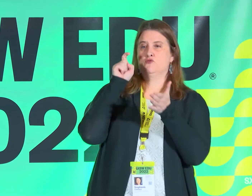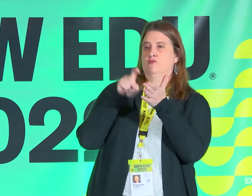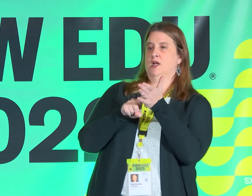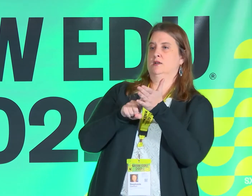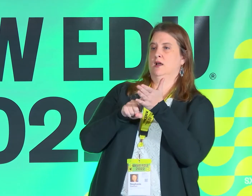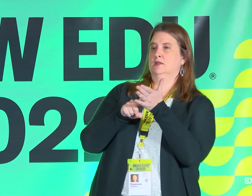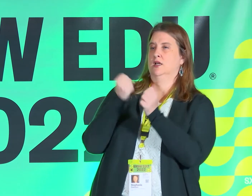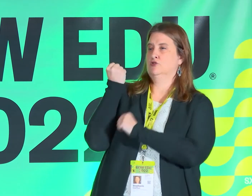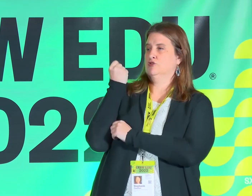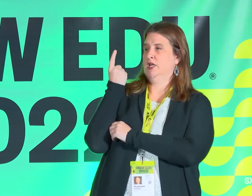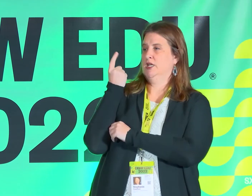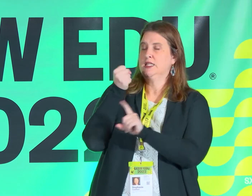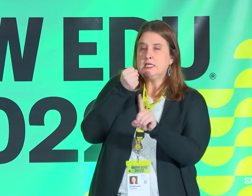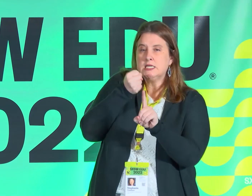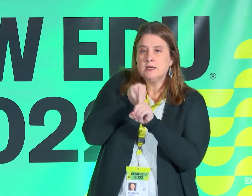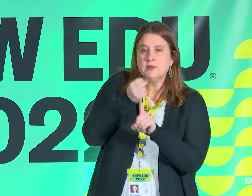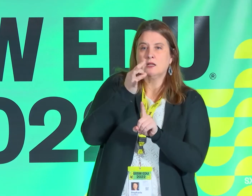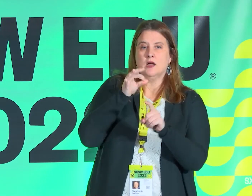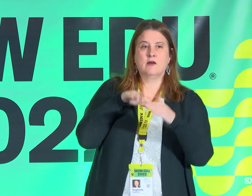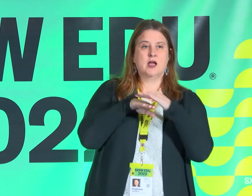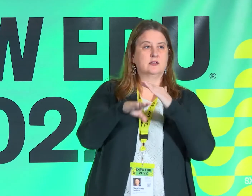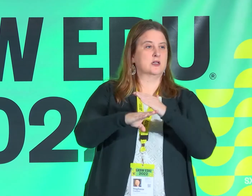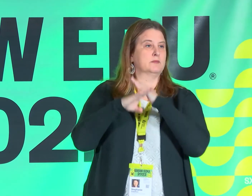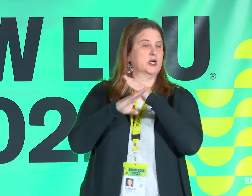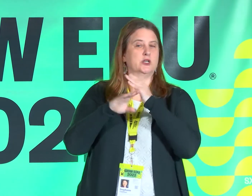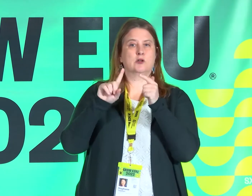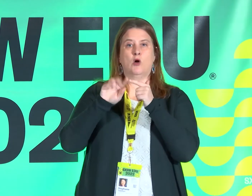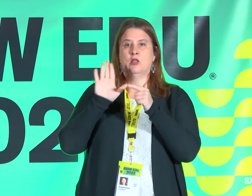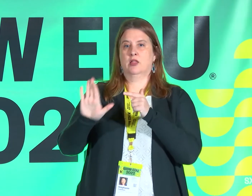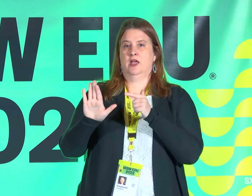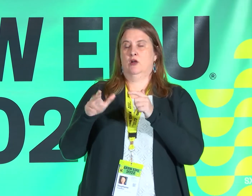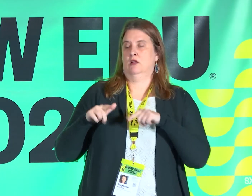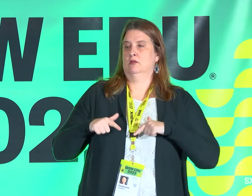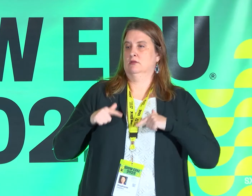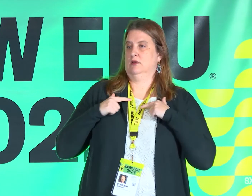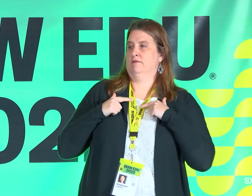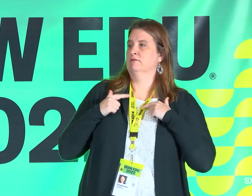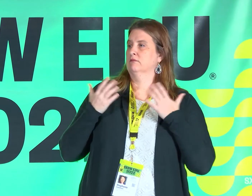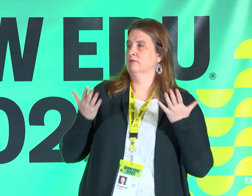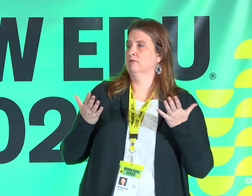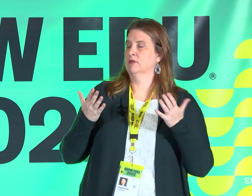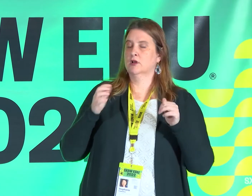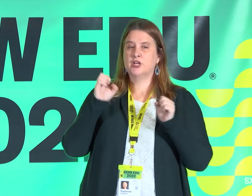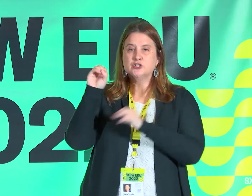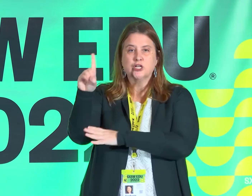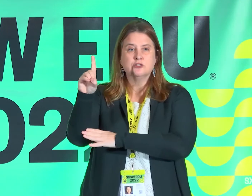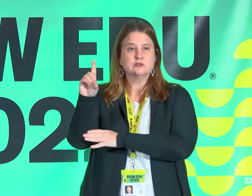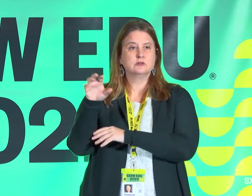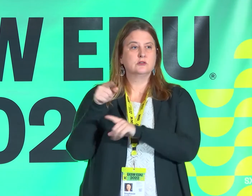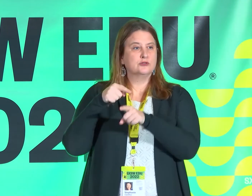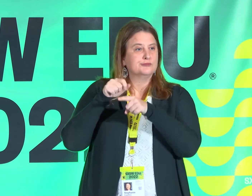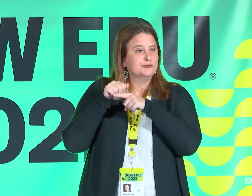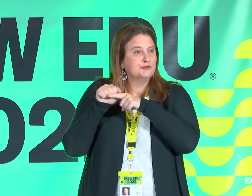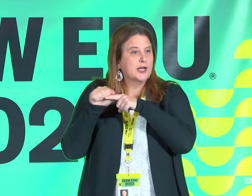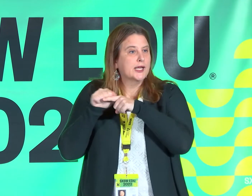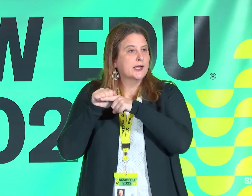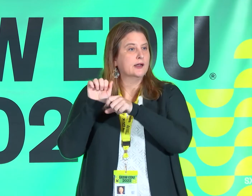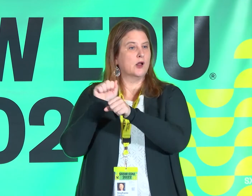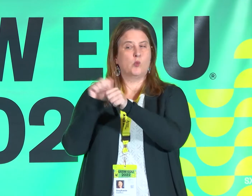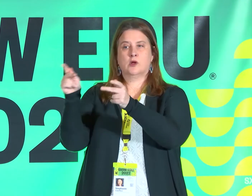lot of educating. They've learned a lot. They recognize and understand the impact of these barriers on their daily lives, in their education, in their